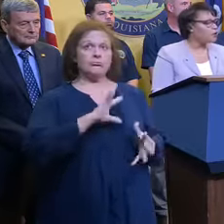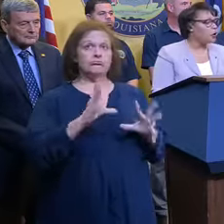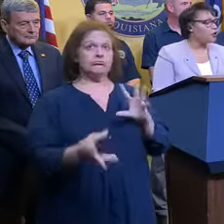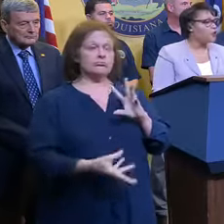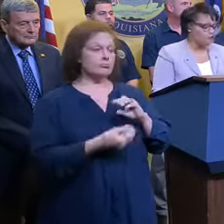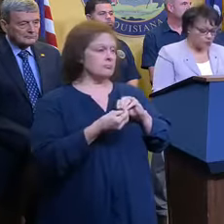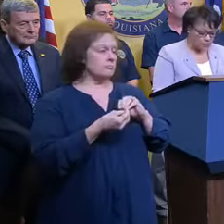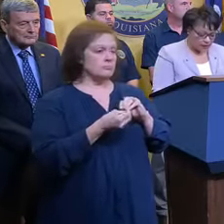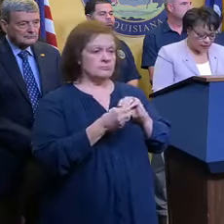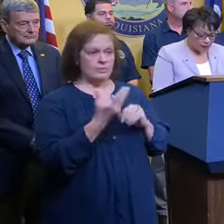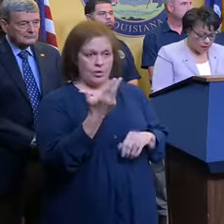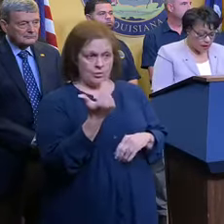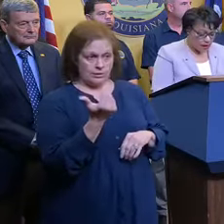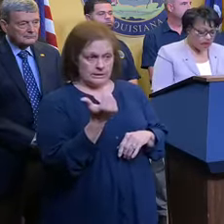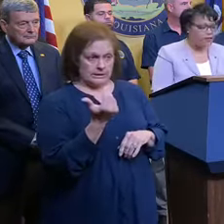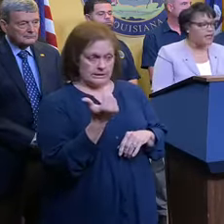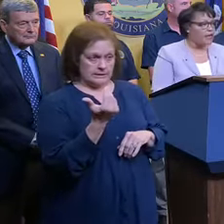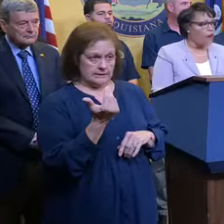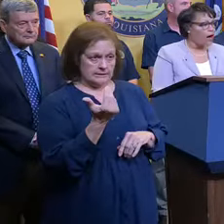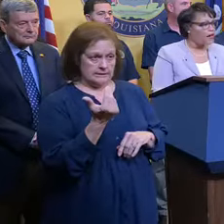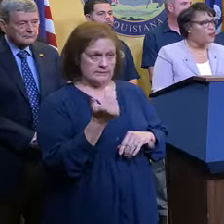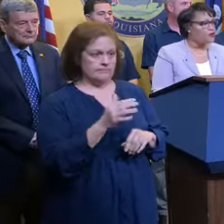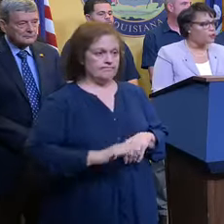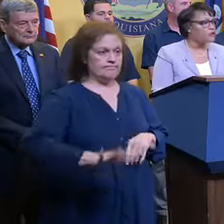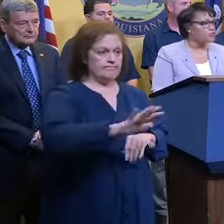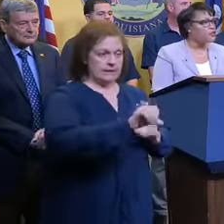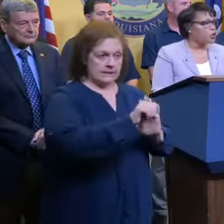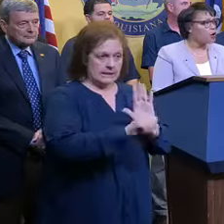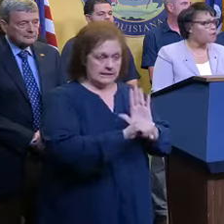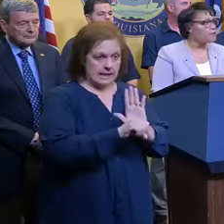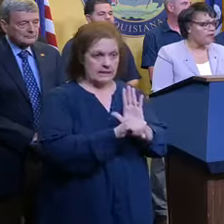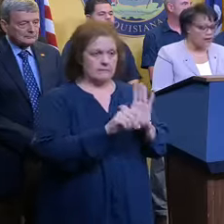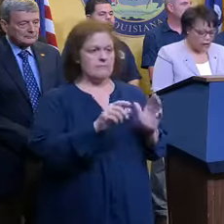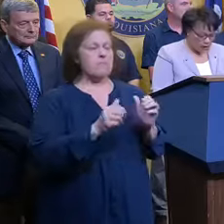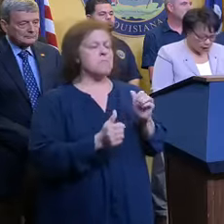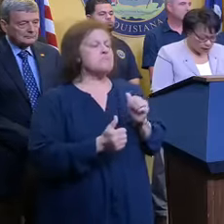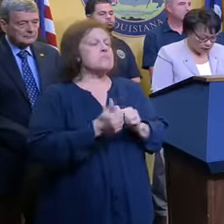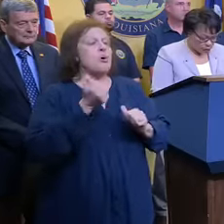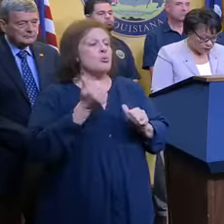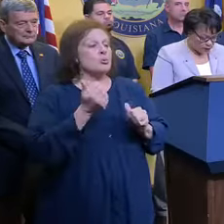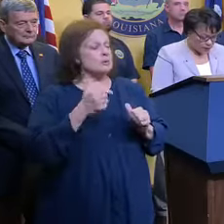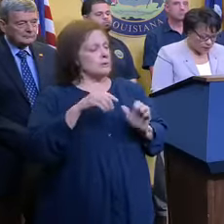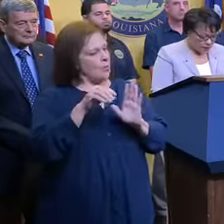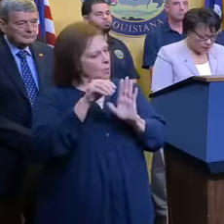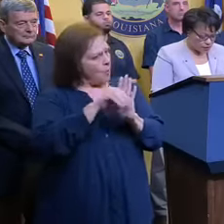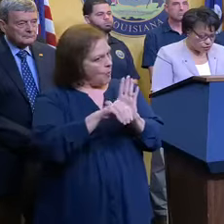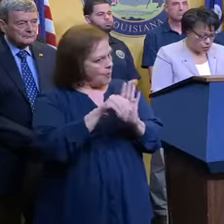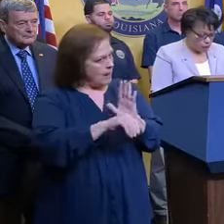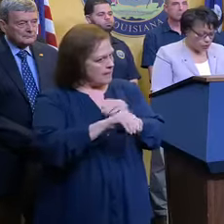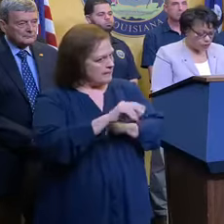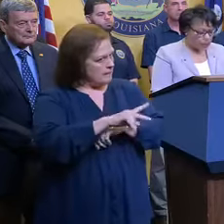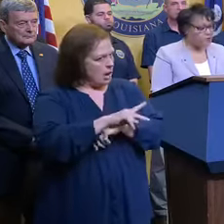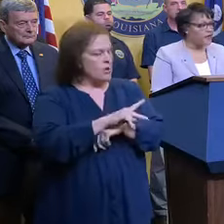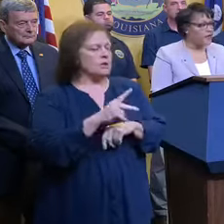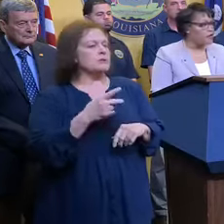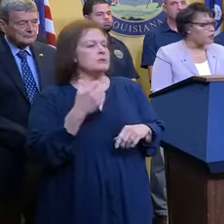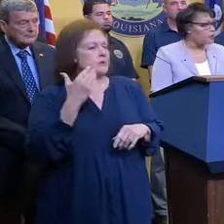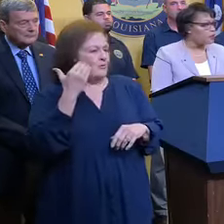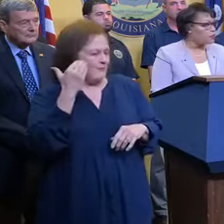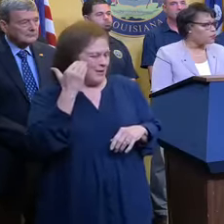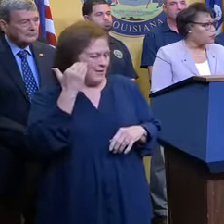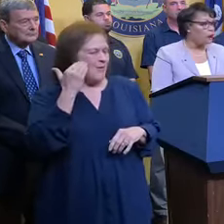up to a total of 13 statewide, with of course the majority being in Orleans Parish. We knew that